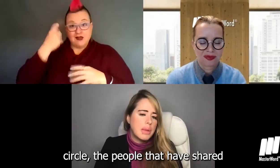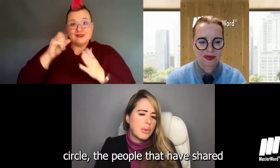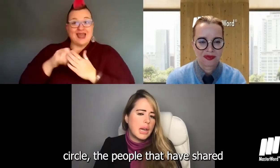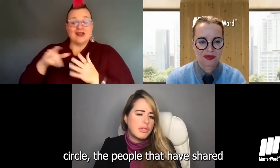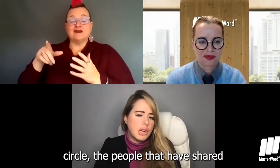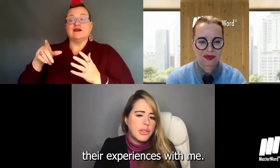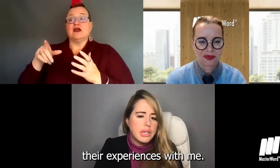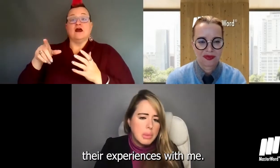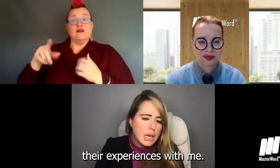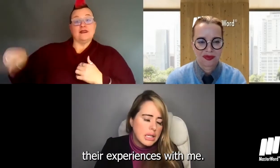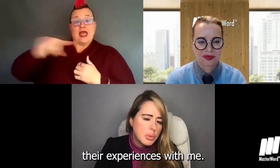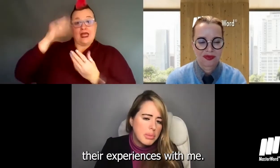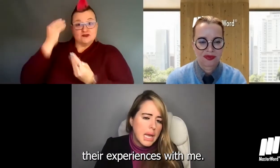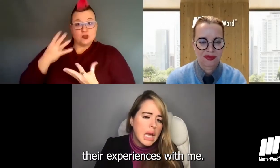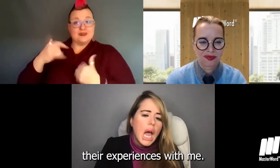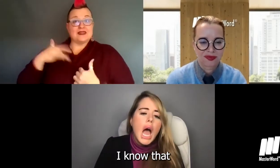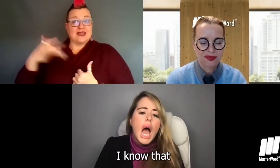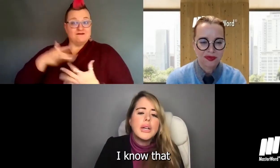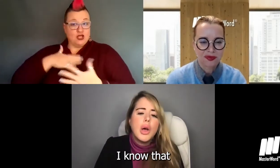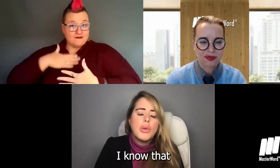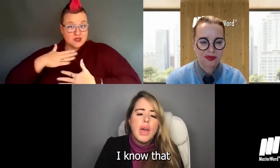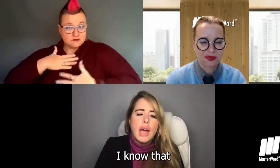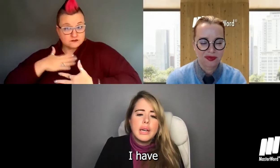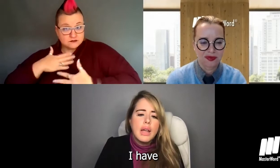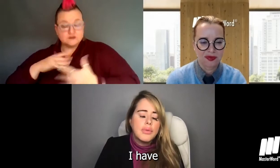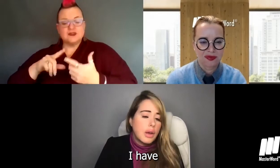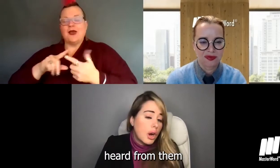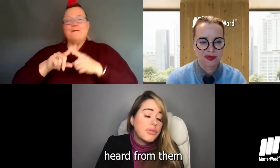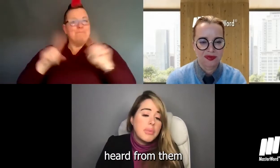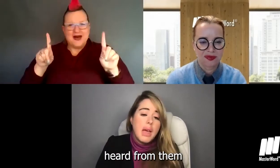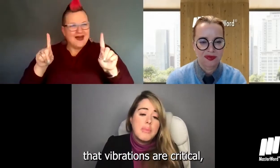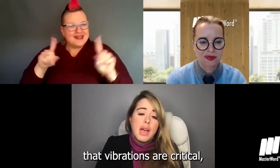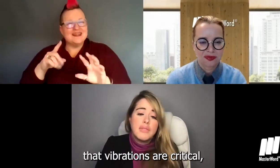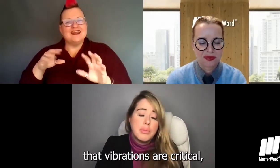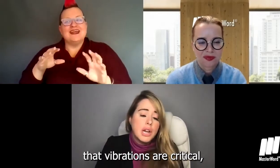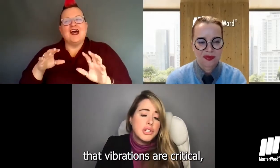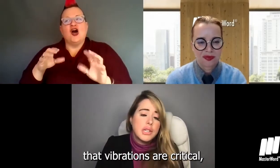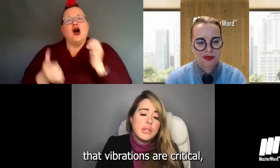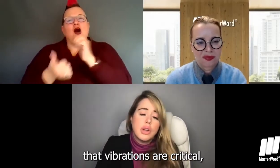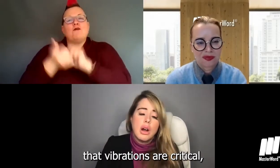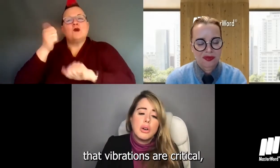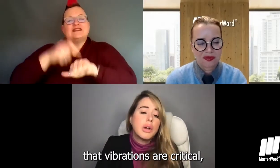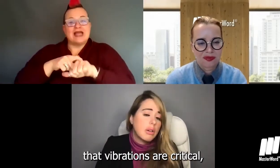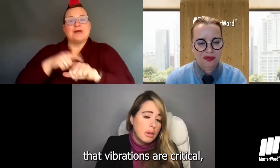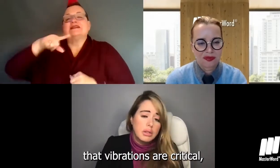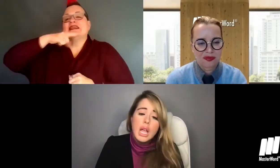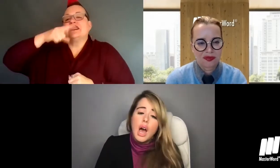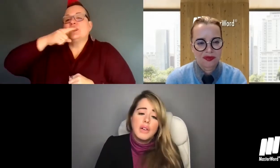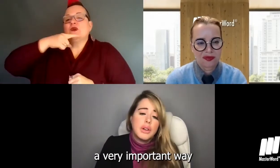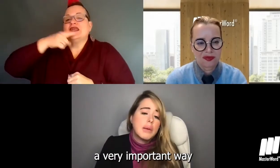the people that have shared their experiences with me. I know that I have heard from them that vibrations are critical, a very